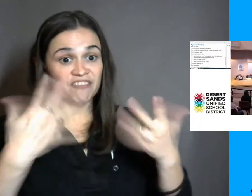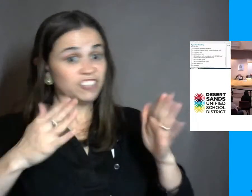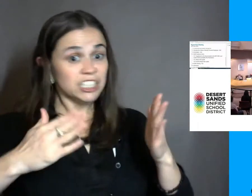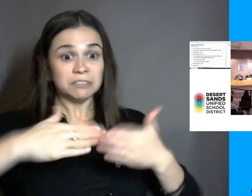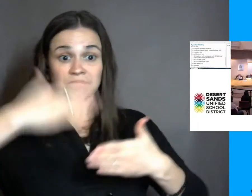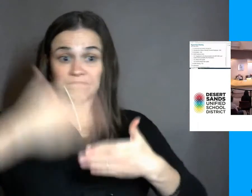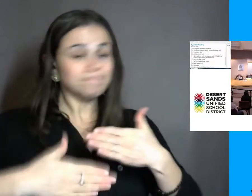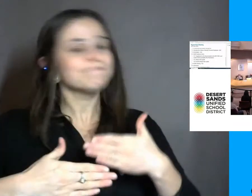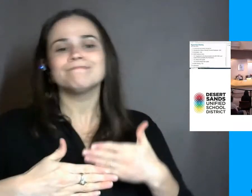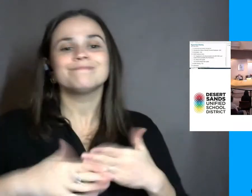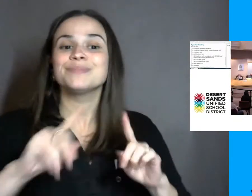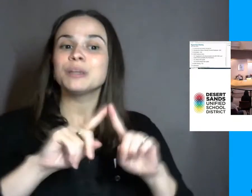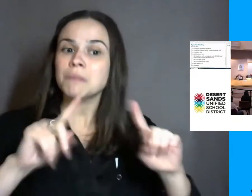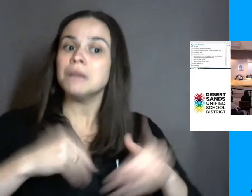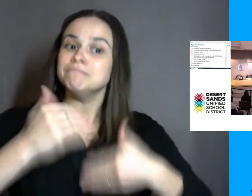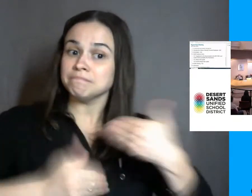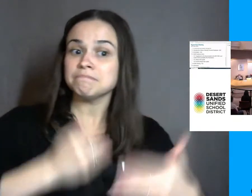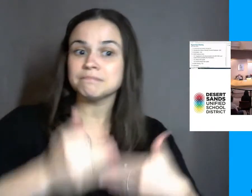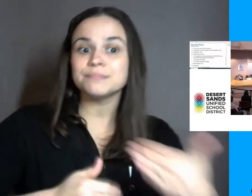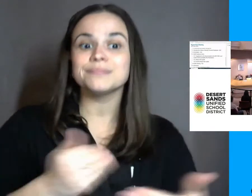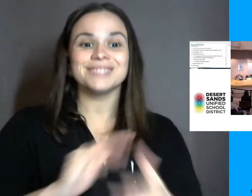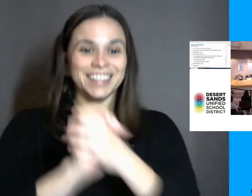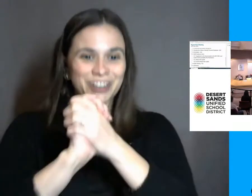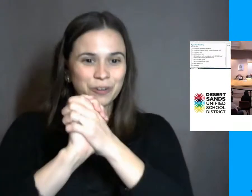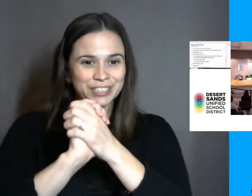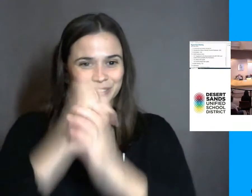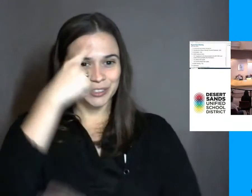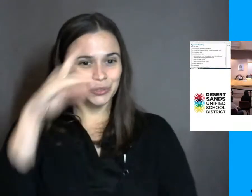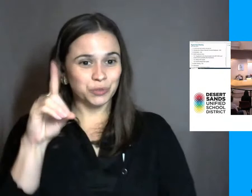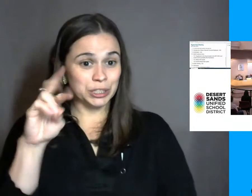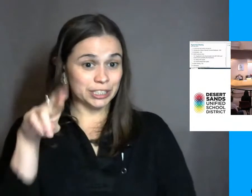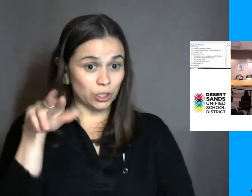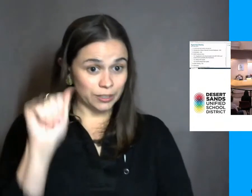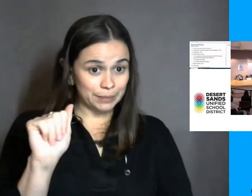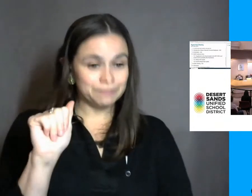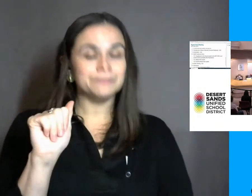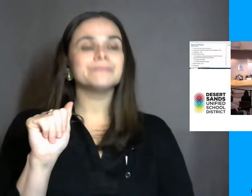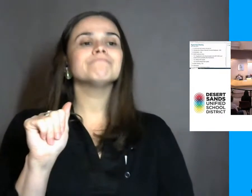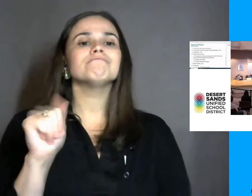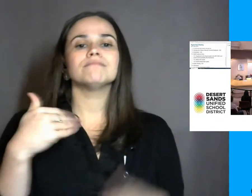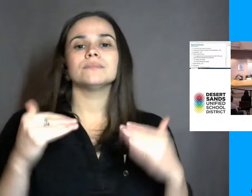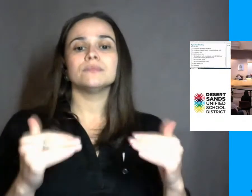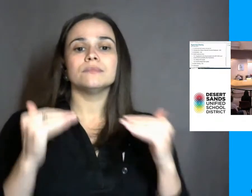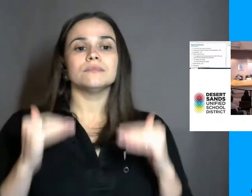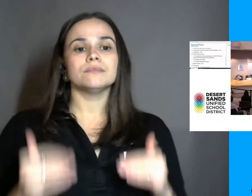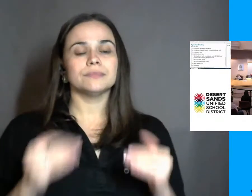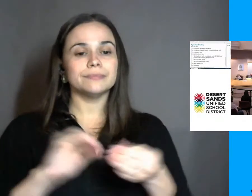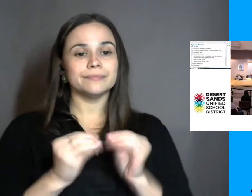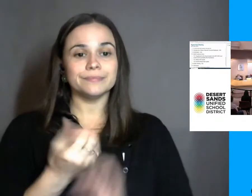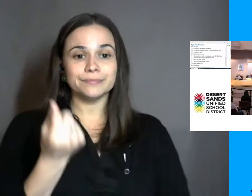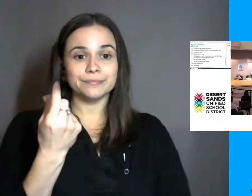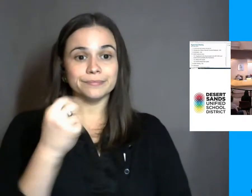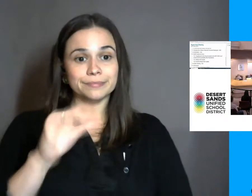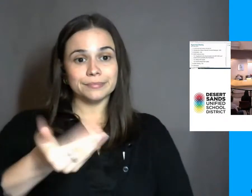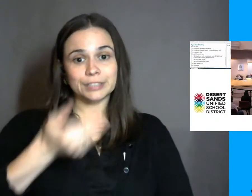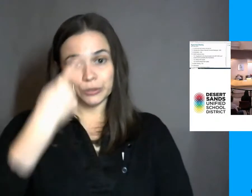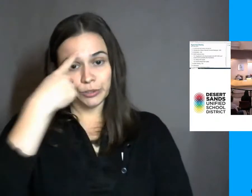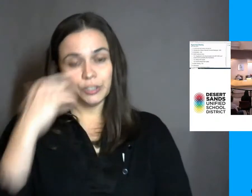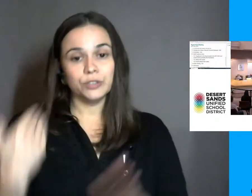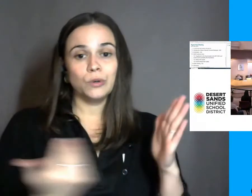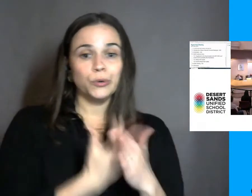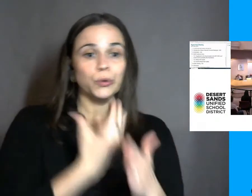on its way. And congratulations to DRA. And we're moving on to item 11, introduction of new or recently